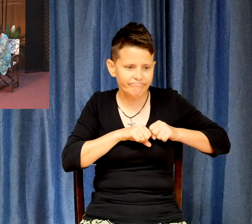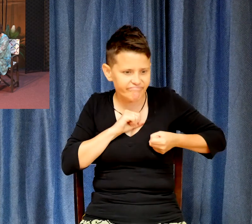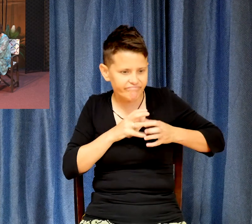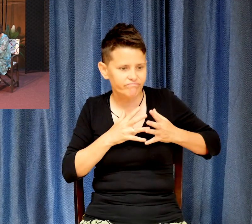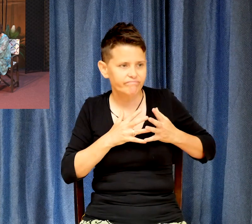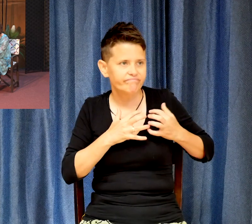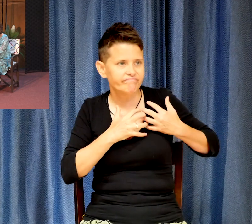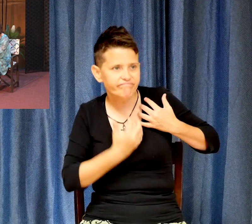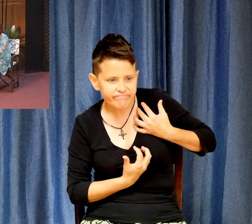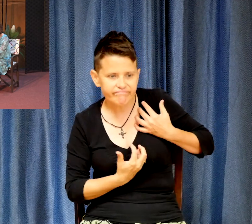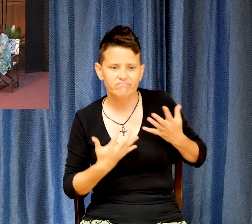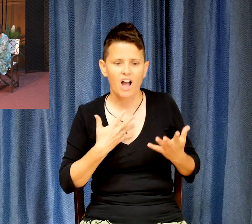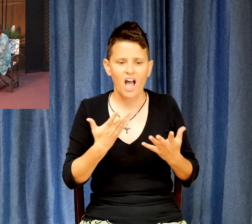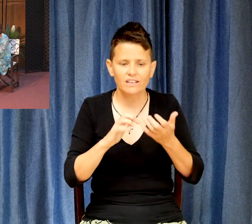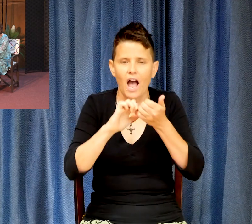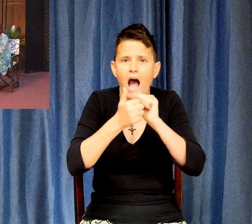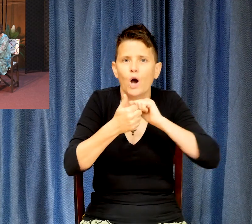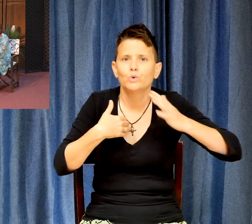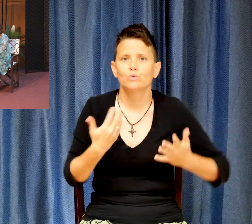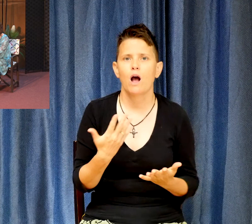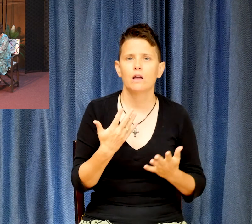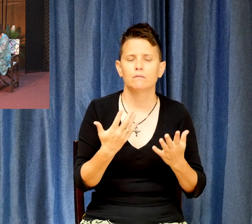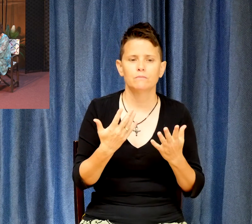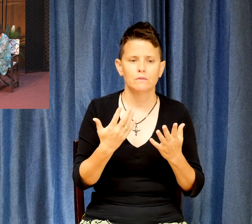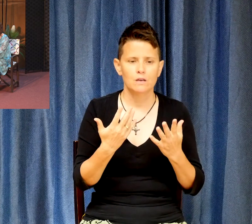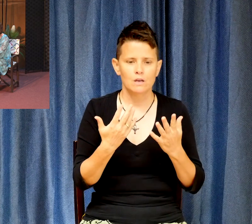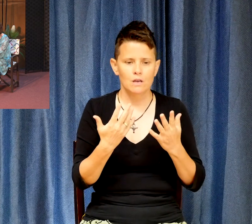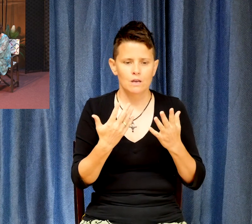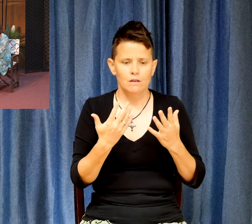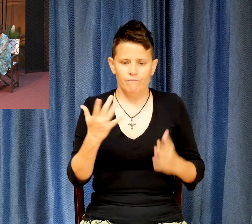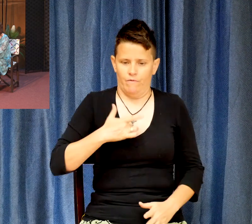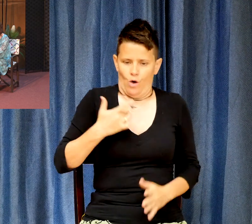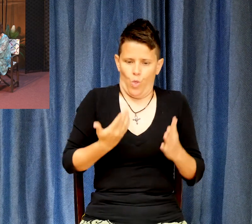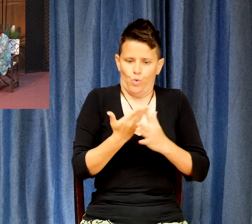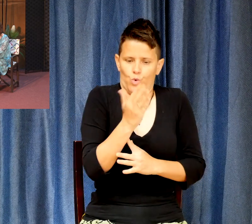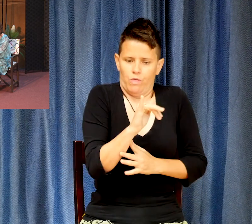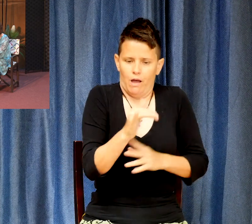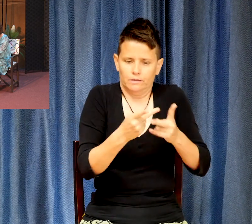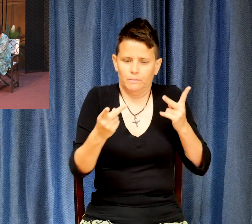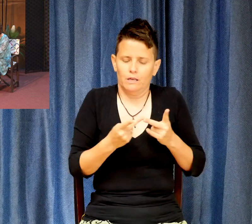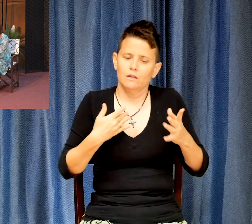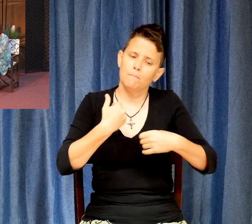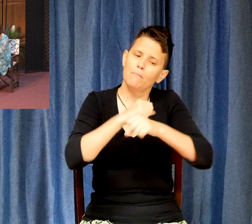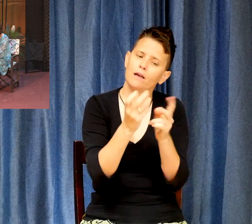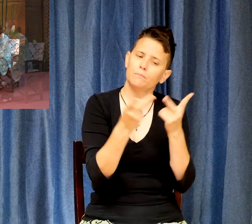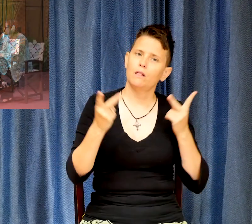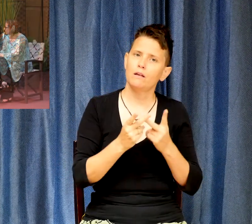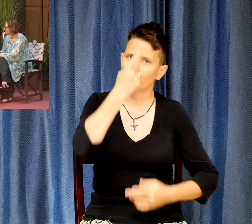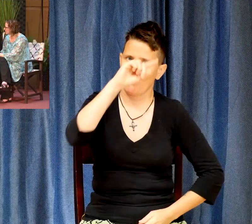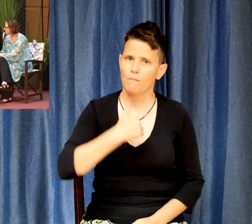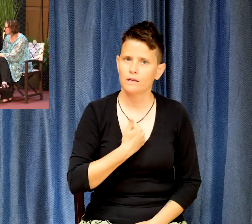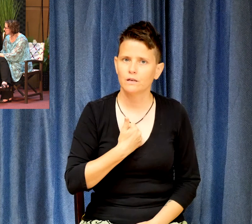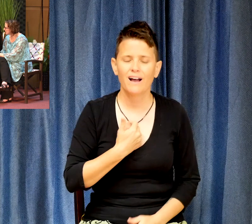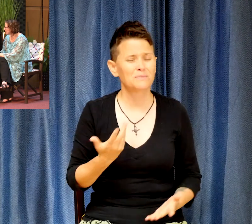that space and still create a container for myself? And I think that's sometimes, you know, I was kind of in one of those